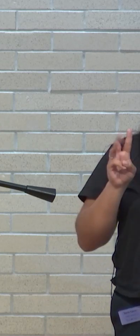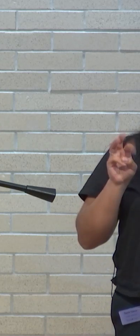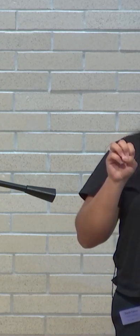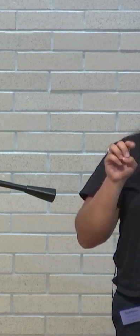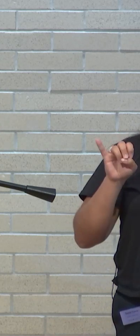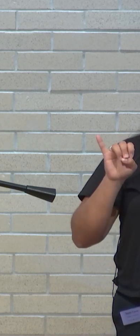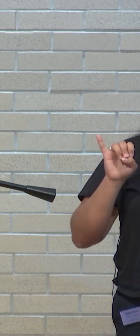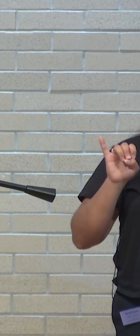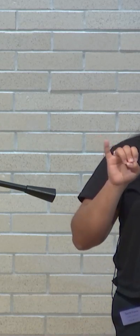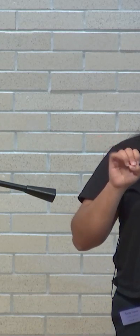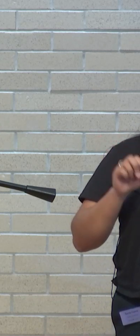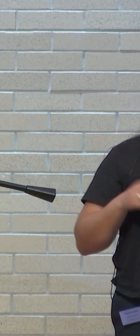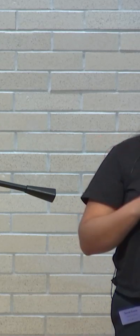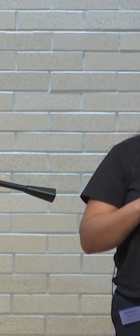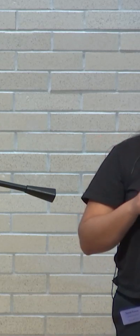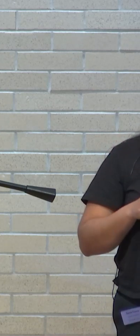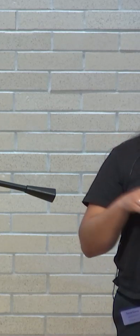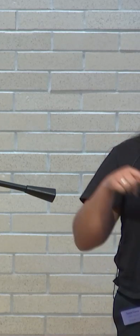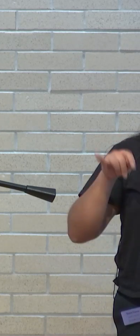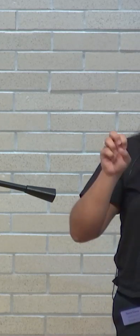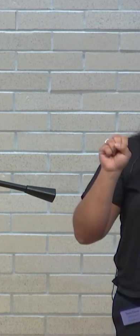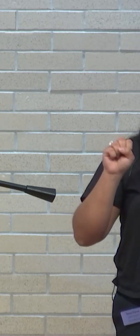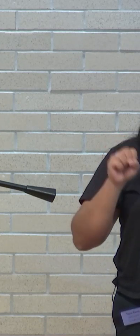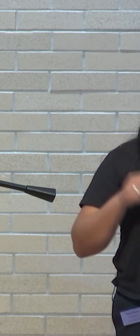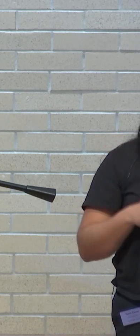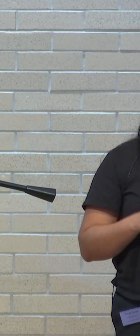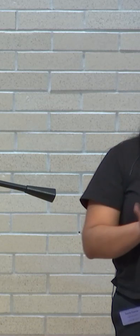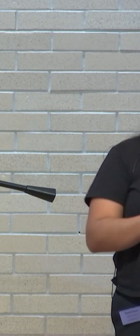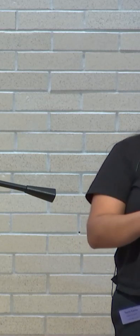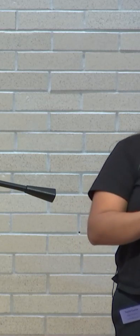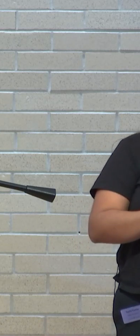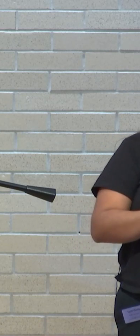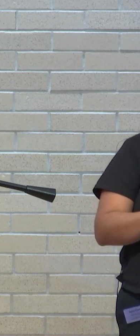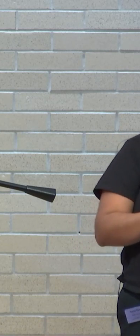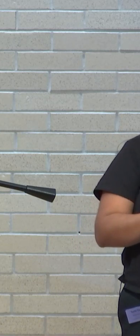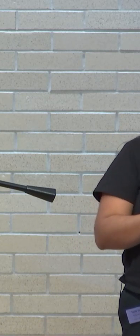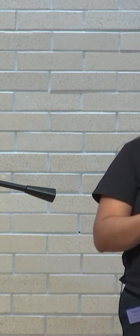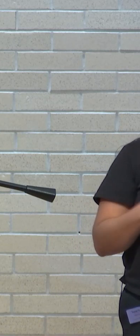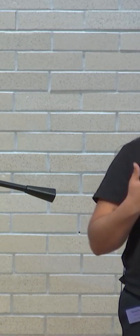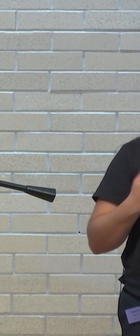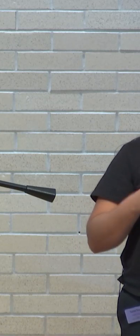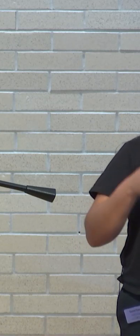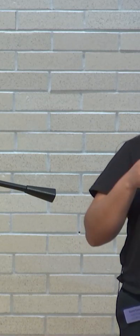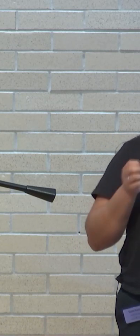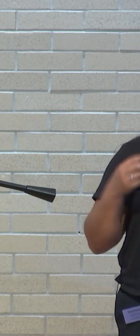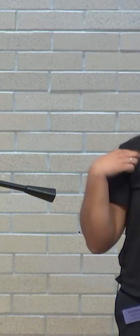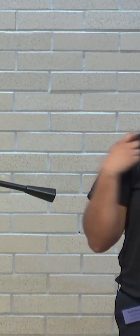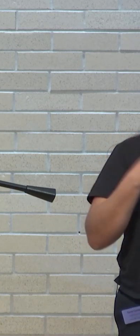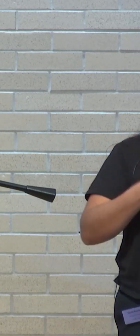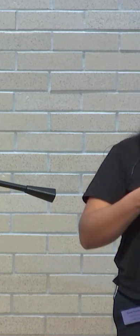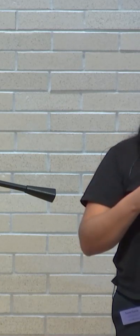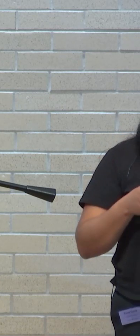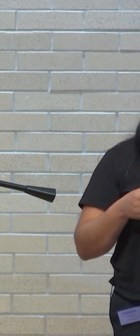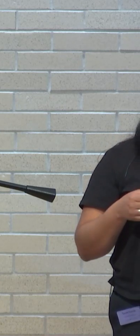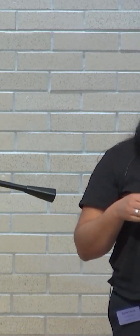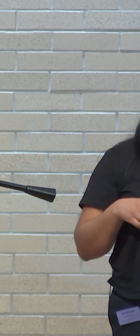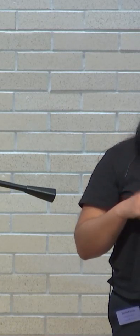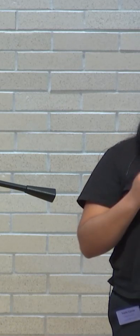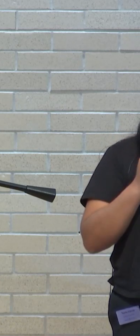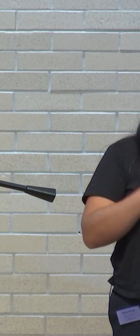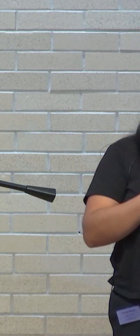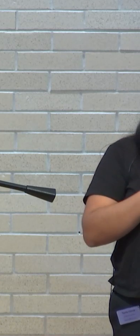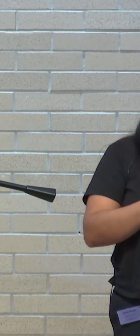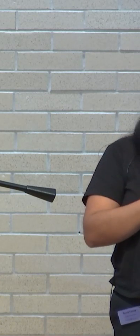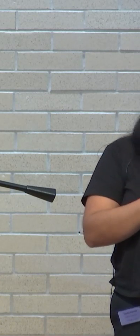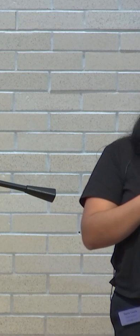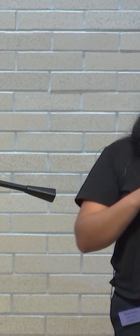HSI, which is a predominantly white institution and Hispanic serving institution. While being a black woman, that struggle became 10 times harder. I